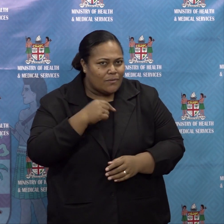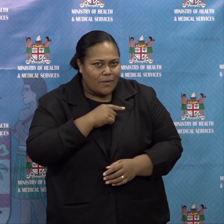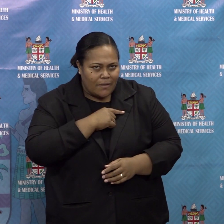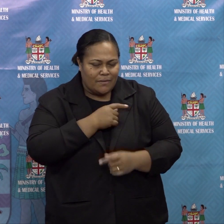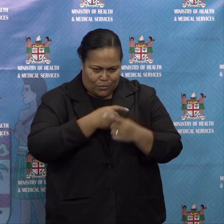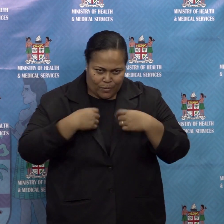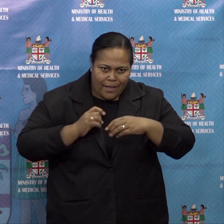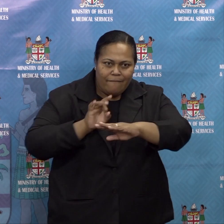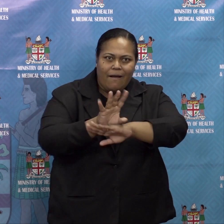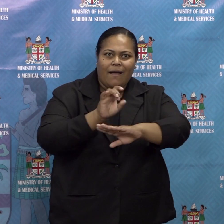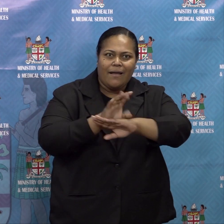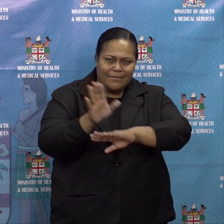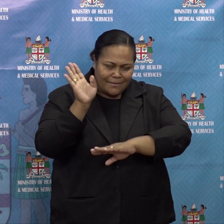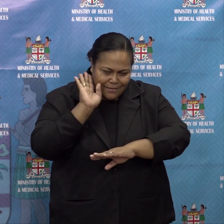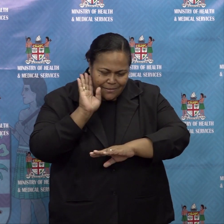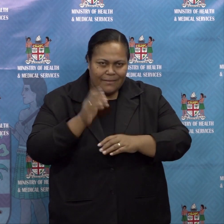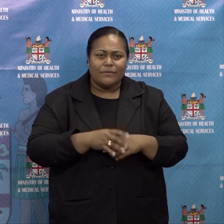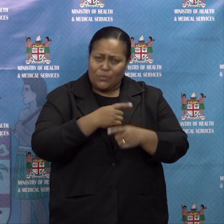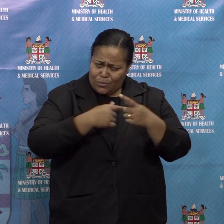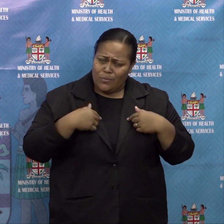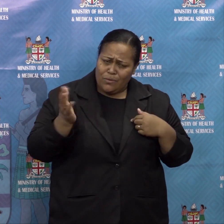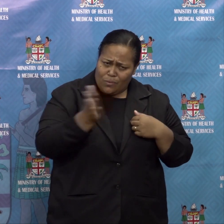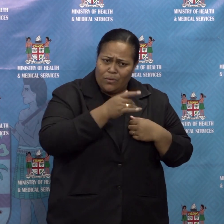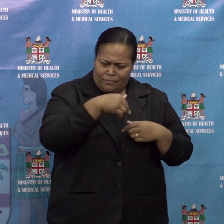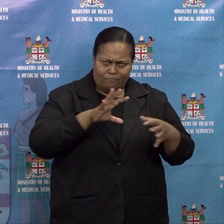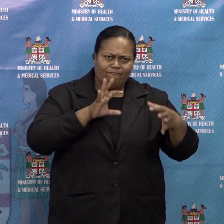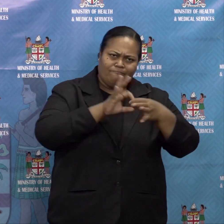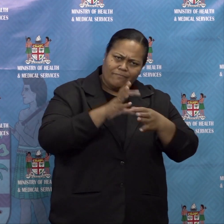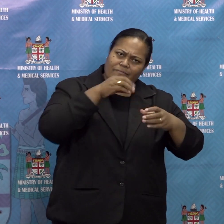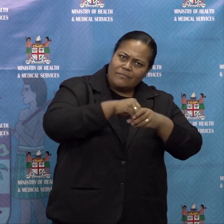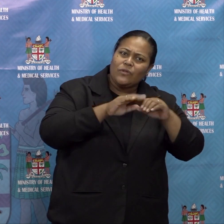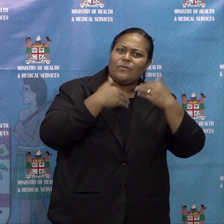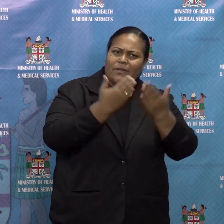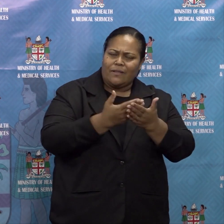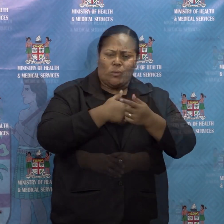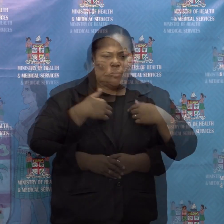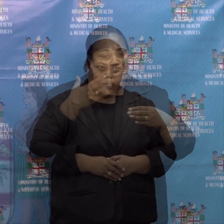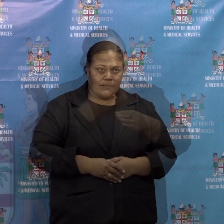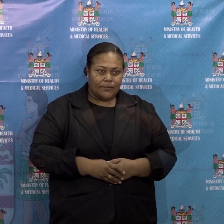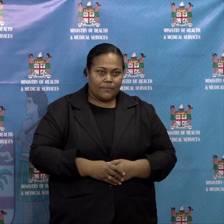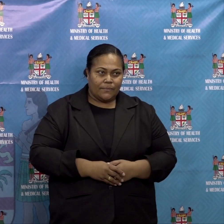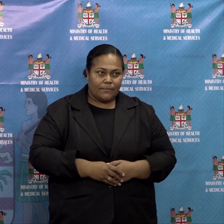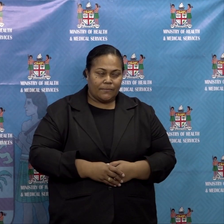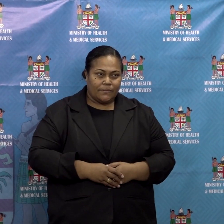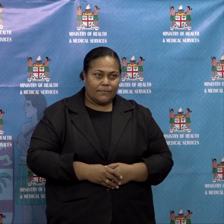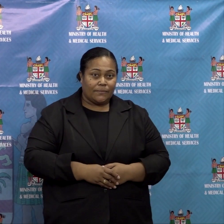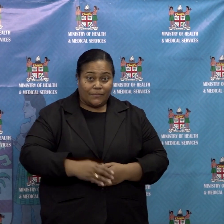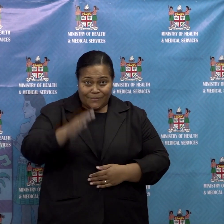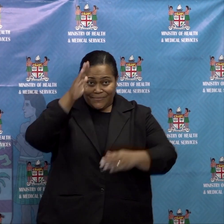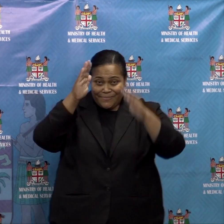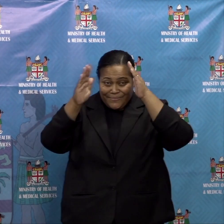you. We're all in this together, and only if we work together will we get this under control. Thank you.